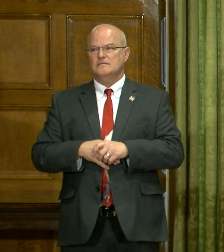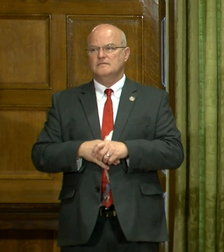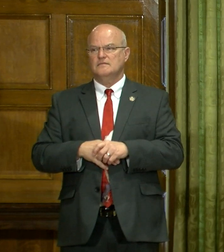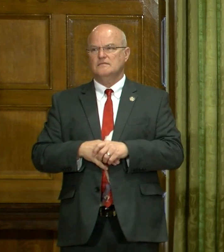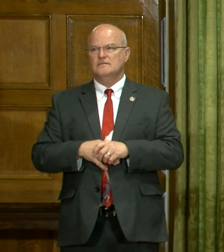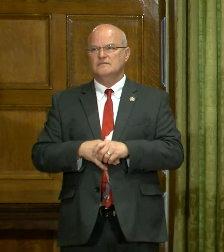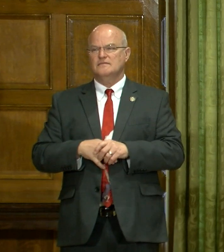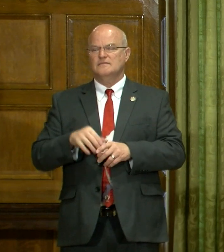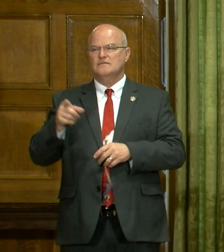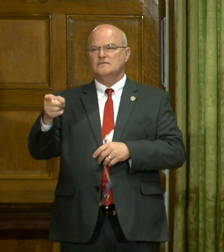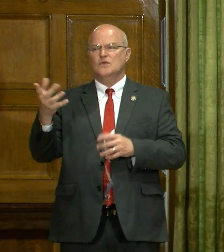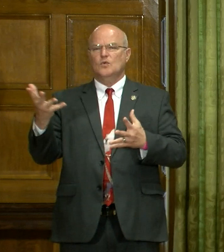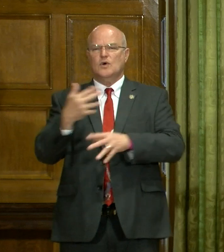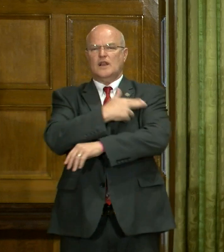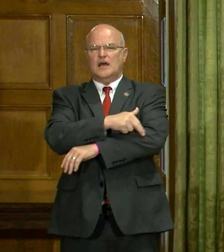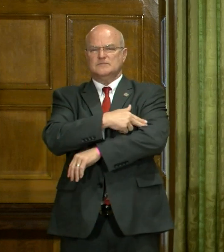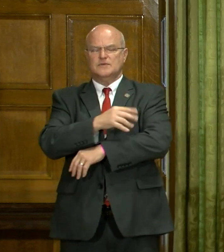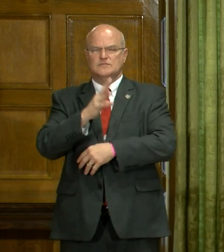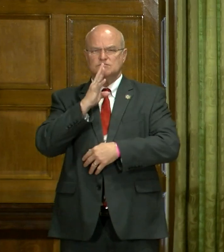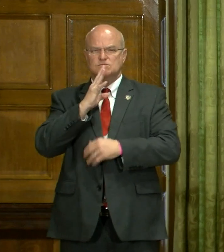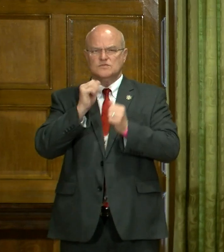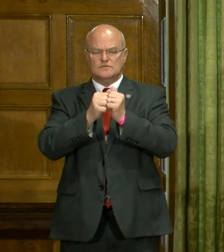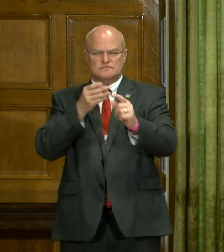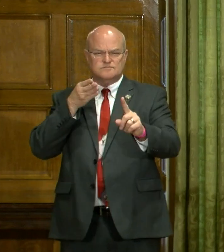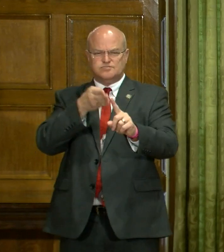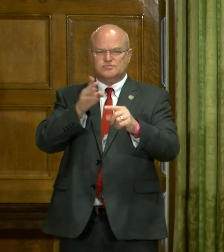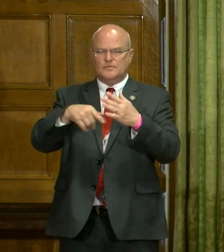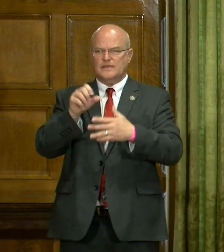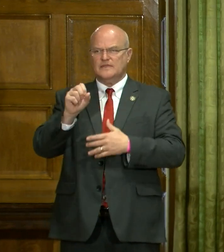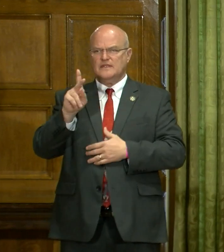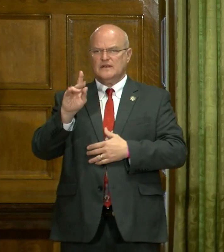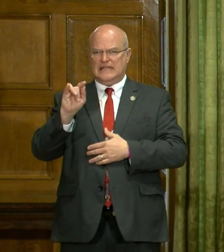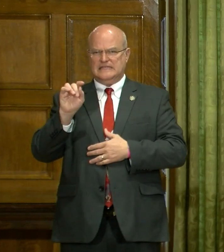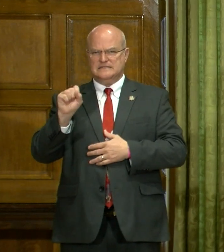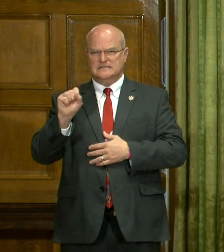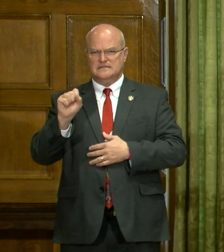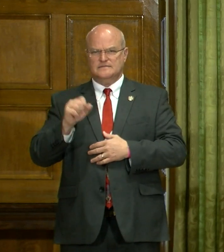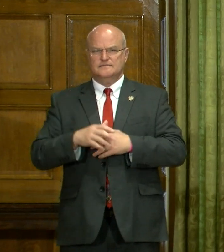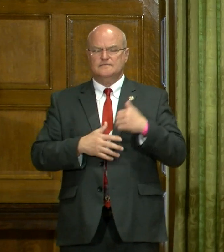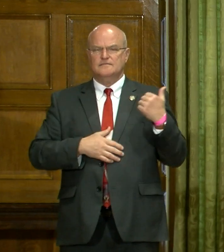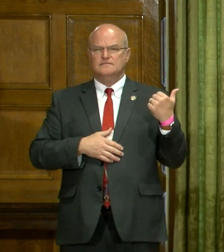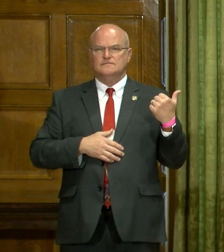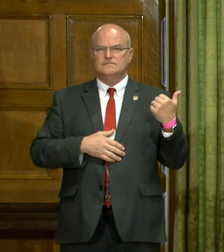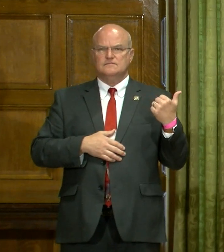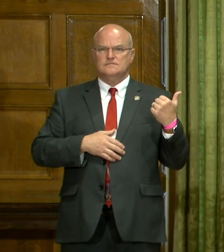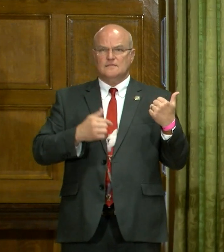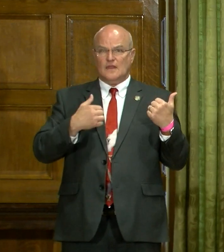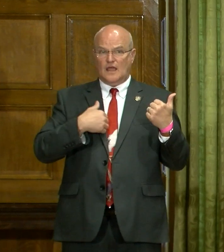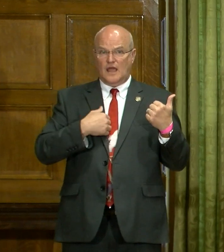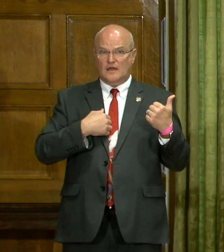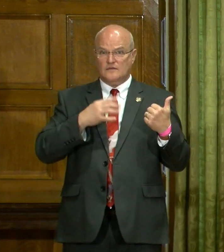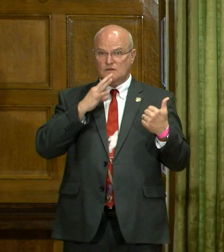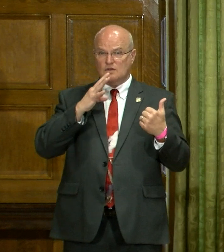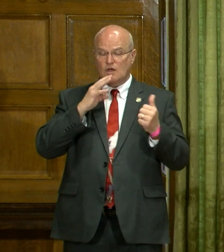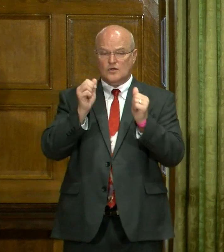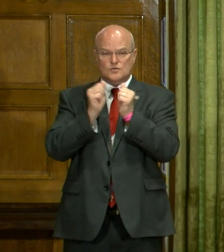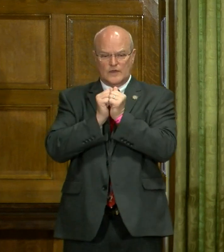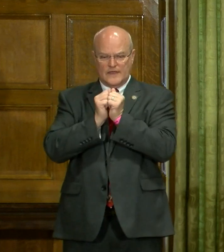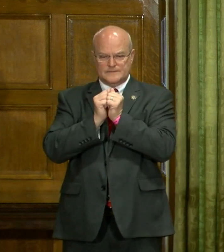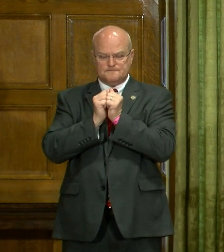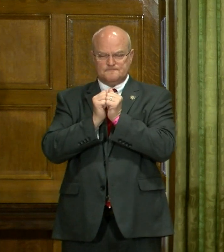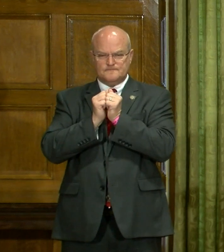been able to talk to about their supplies? Well, I've talked